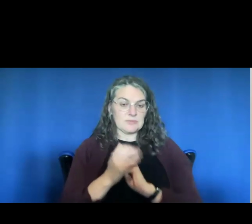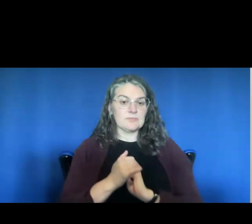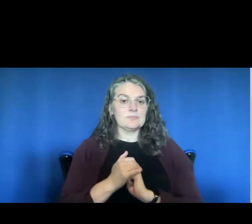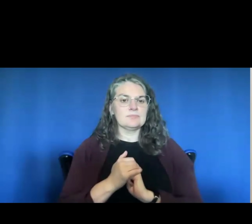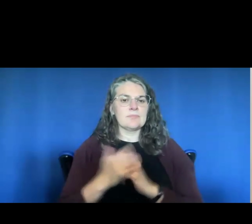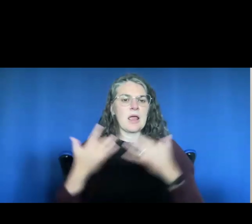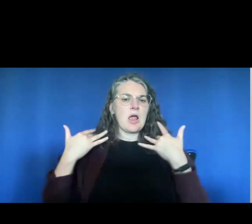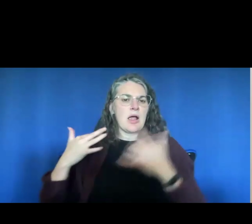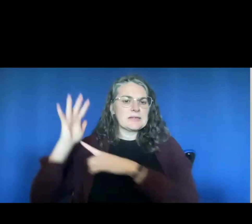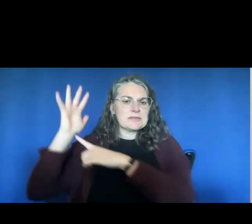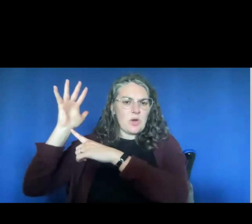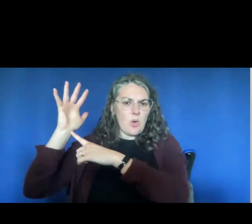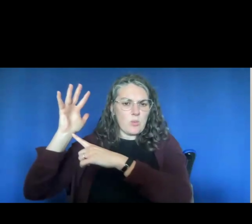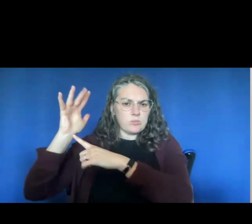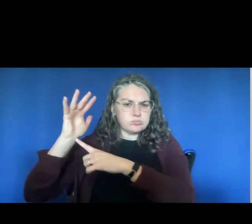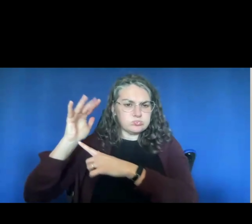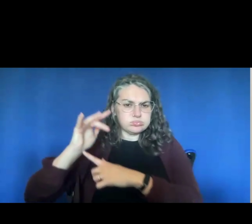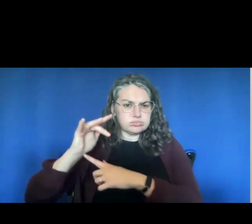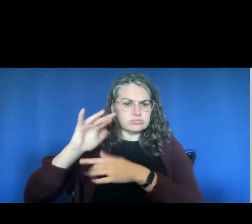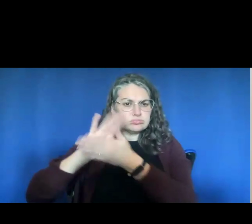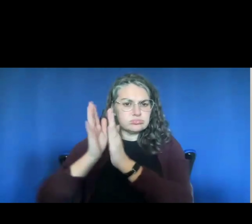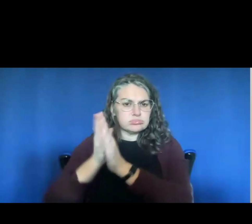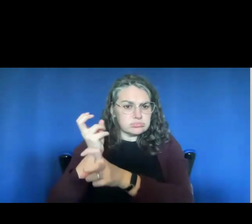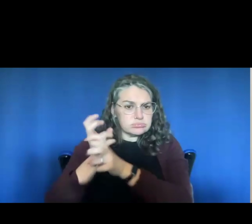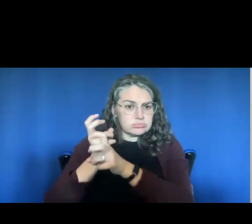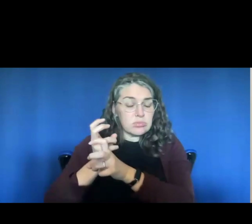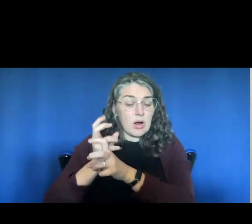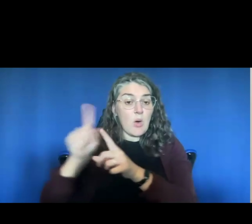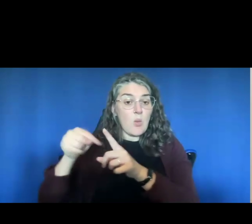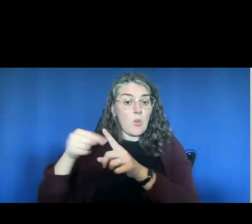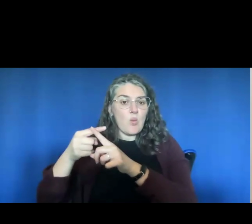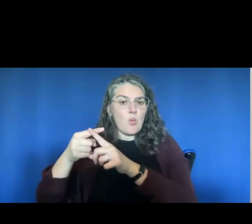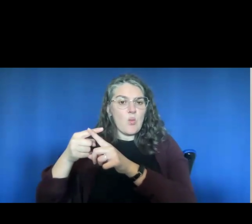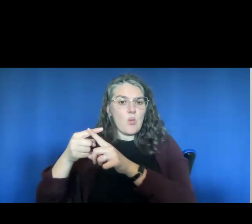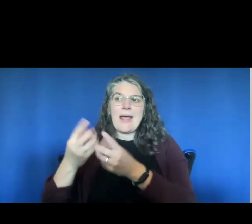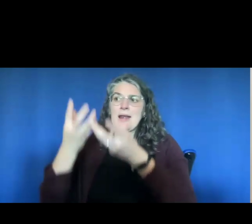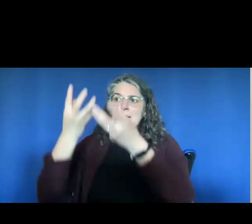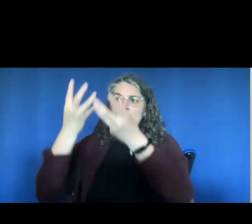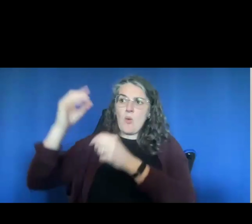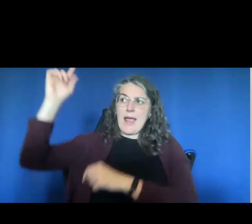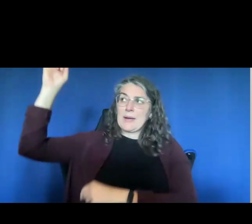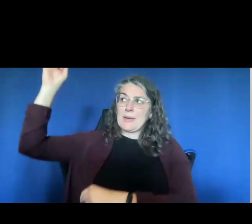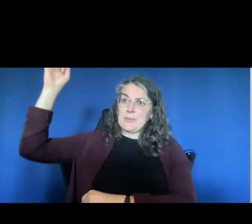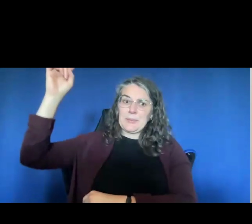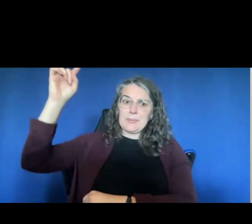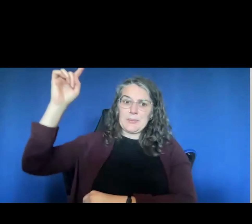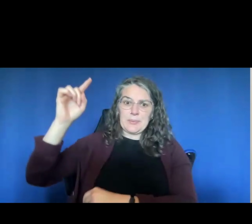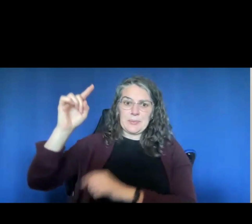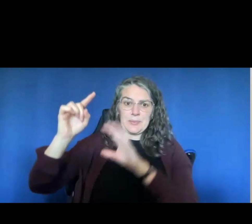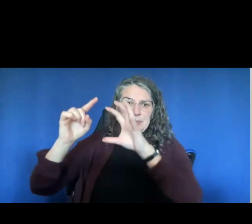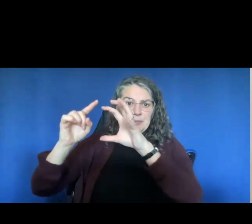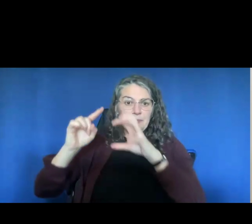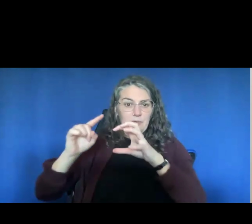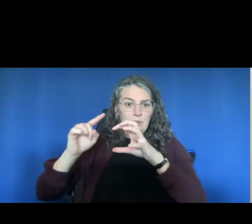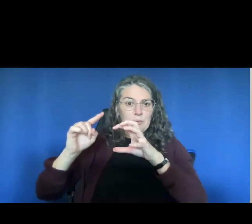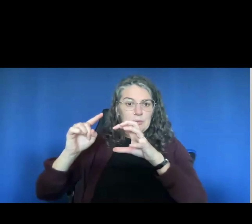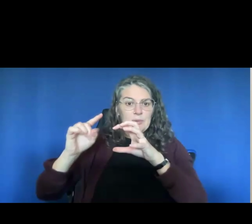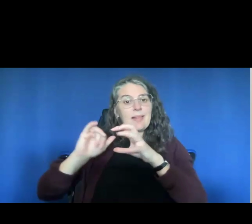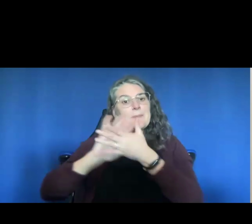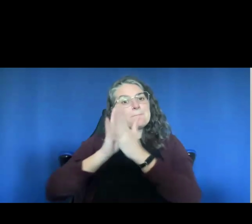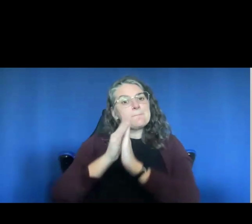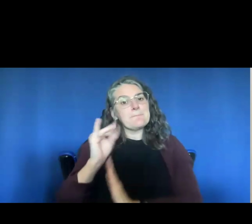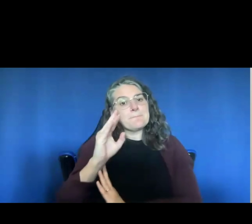cold water droplet freezes onto a pollen or dust particle in the sky. This creates an ice